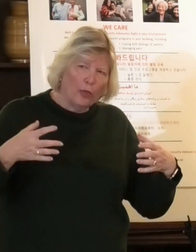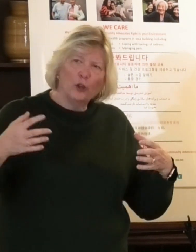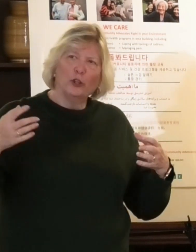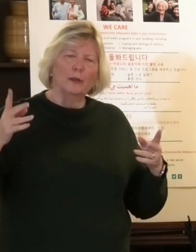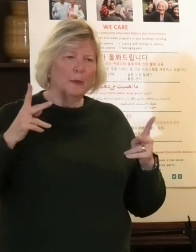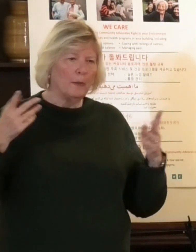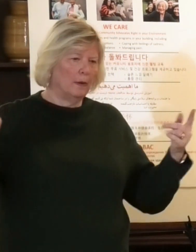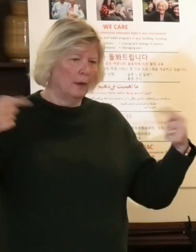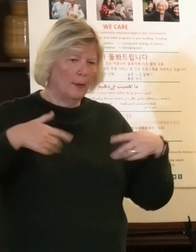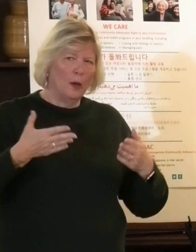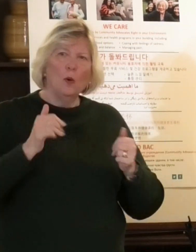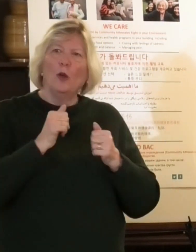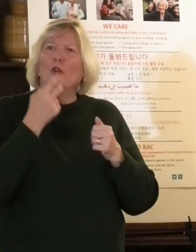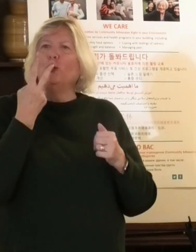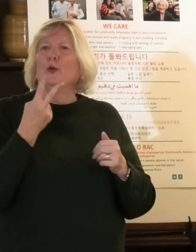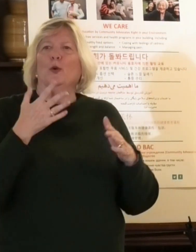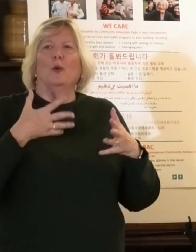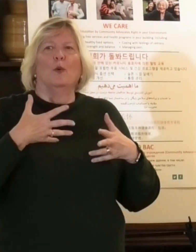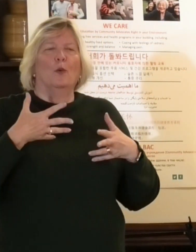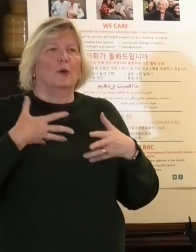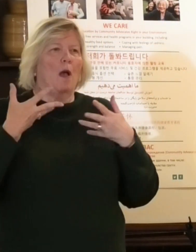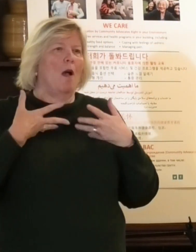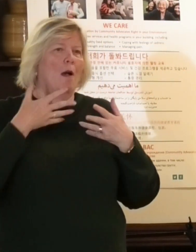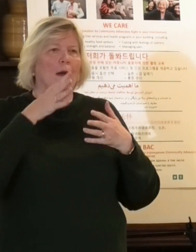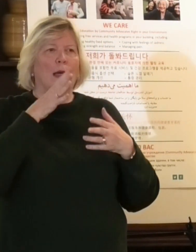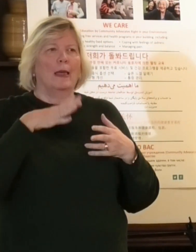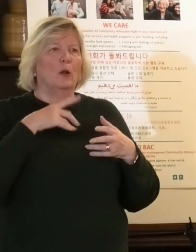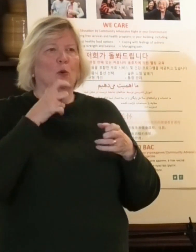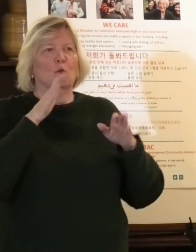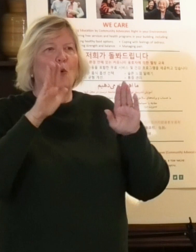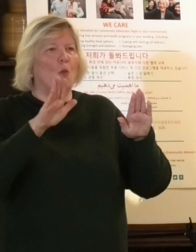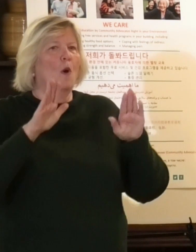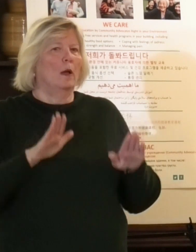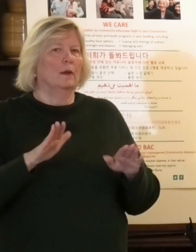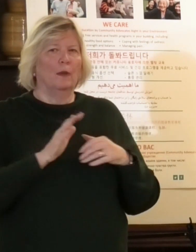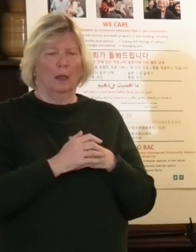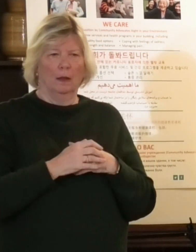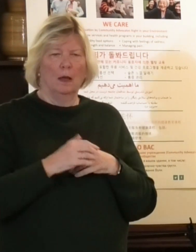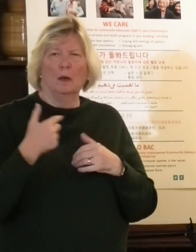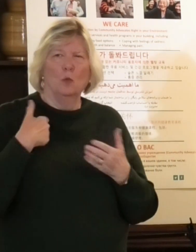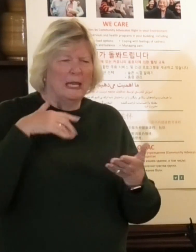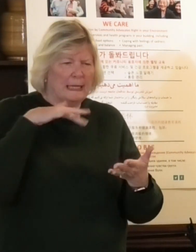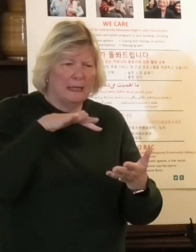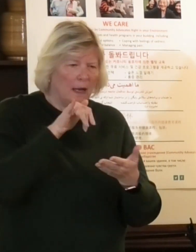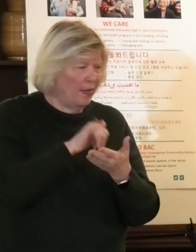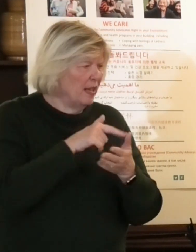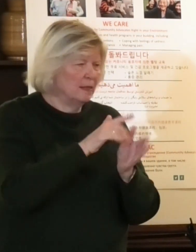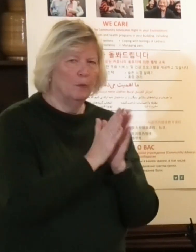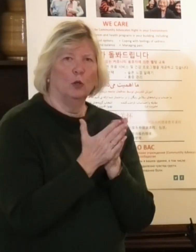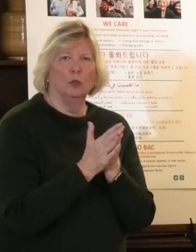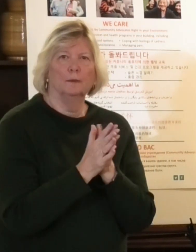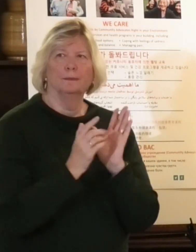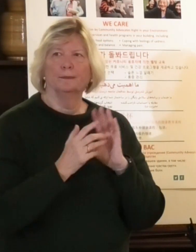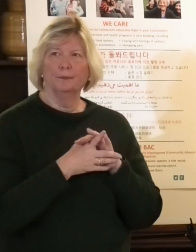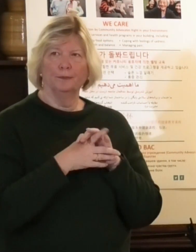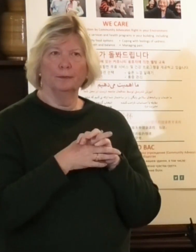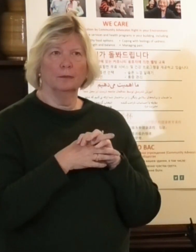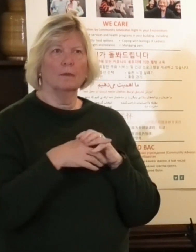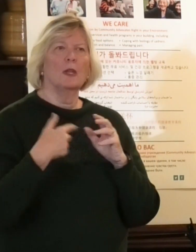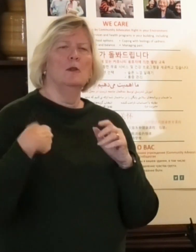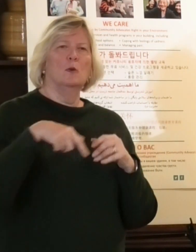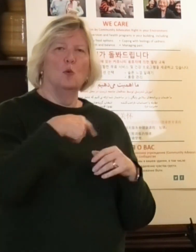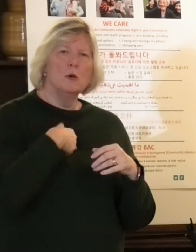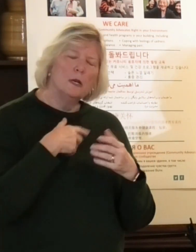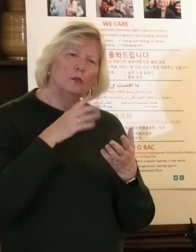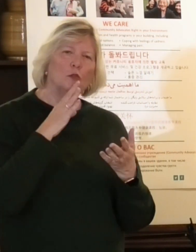with 2 wonderful young ladies, 2 facilitators, and we study this book. And we talk